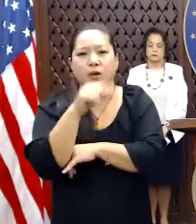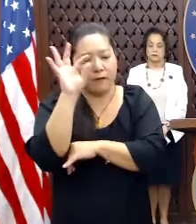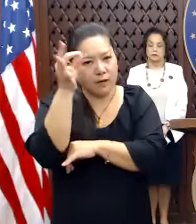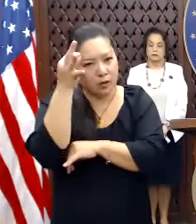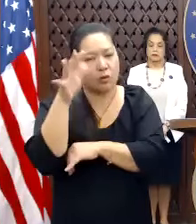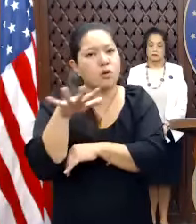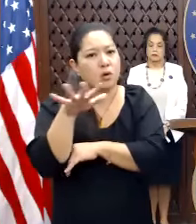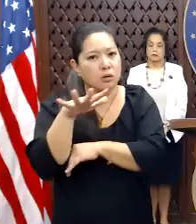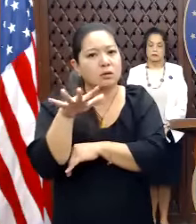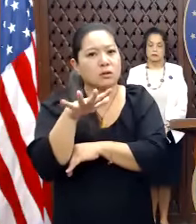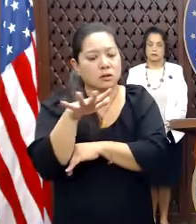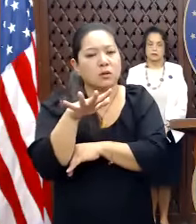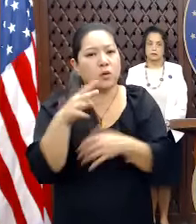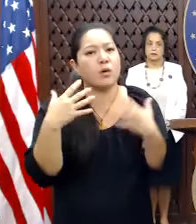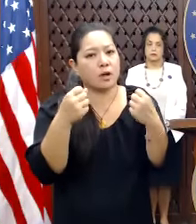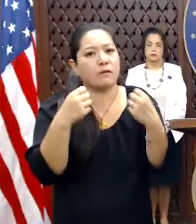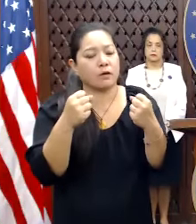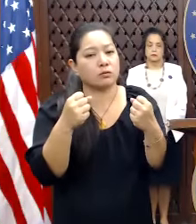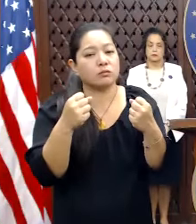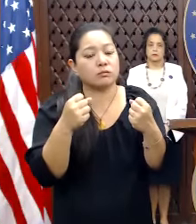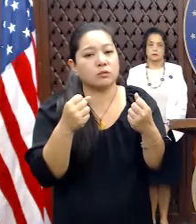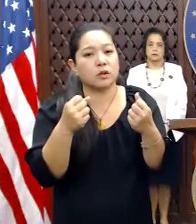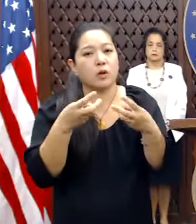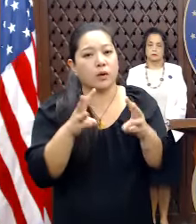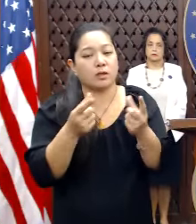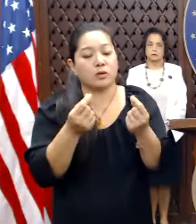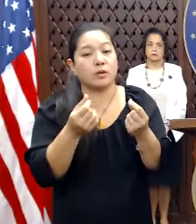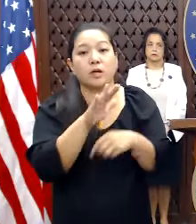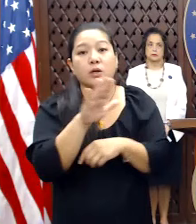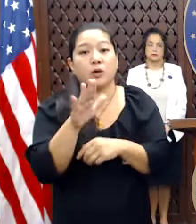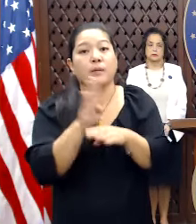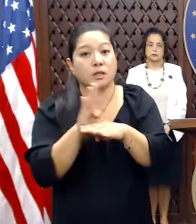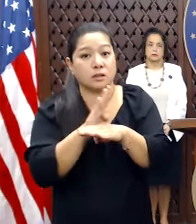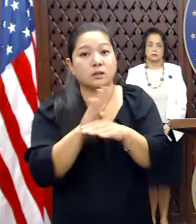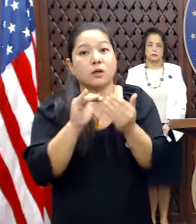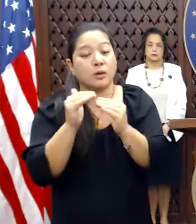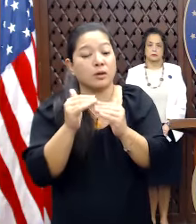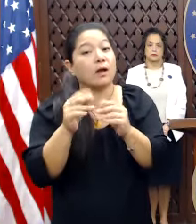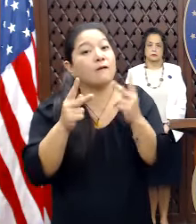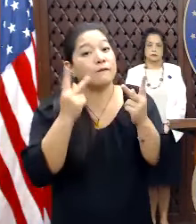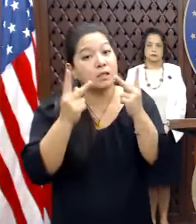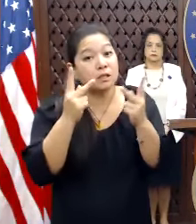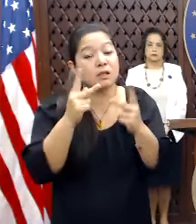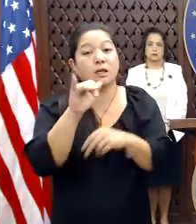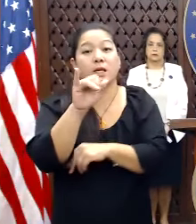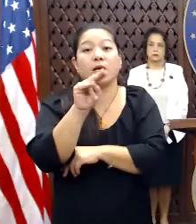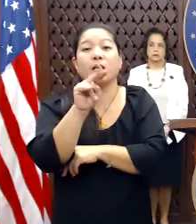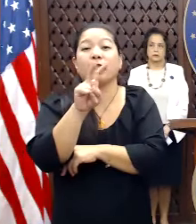initiatives. And we'd like to just point everyone, especially in the business community, to visit our website at